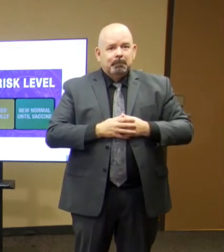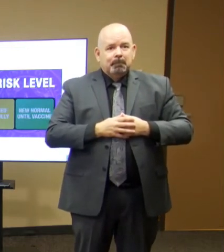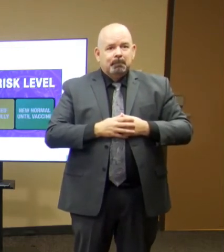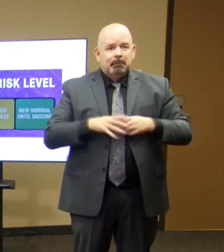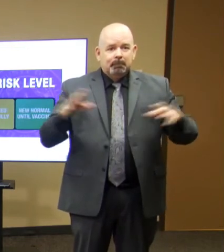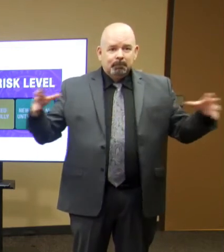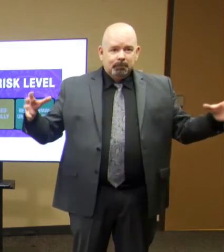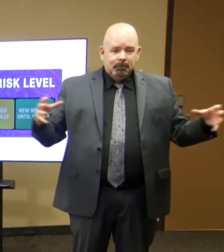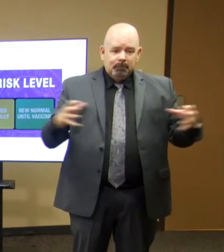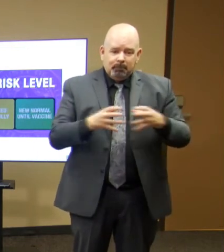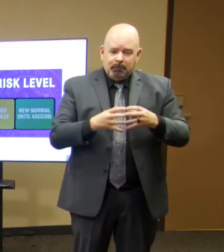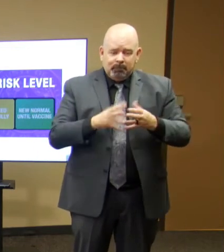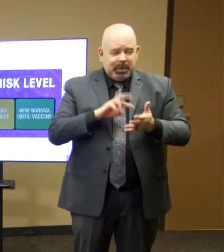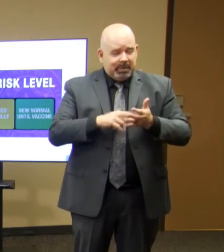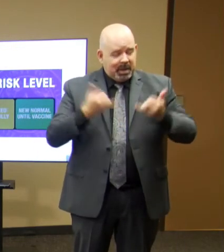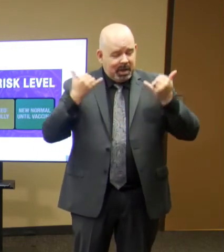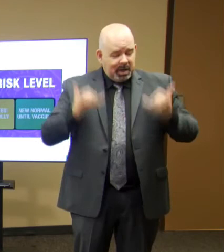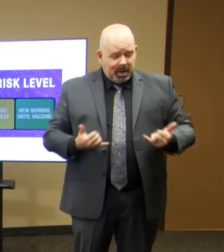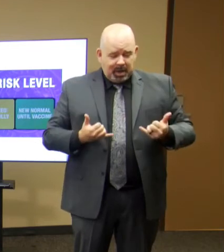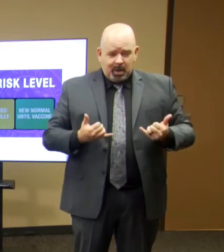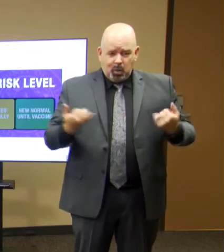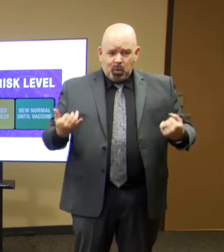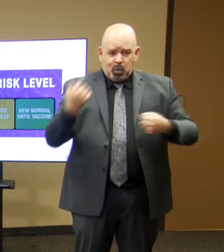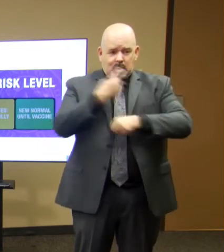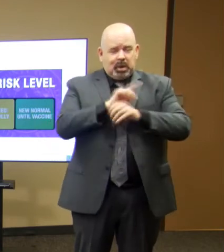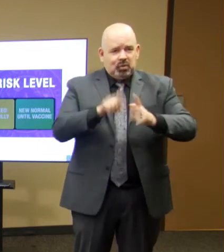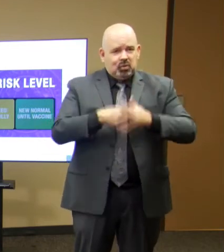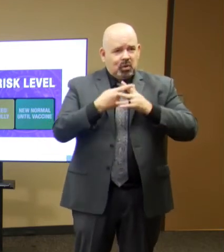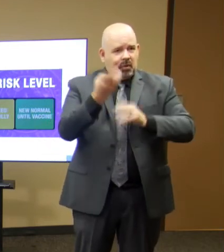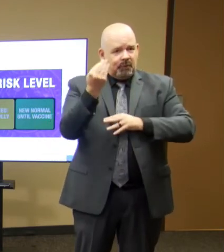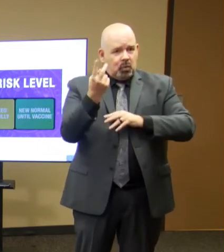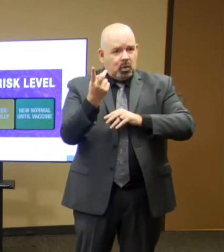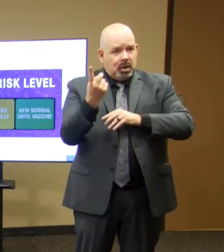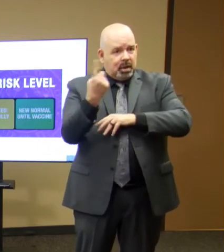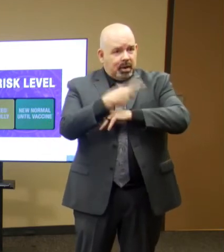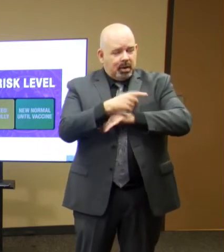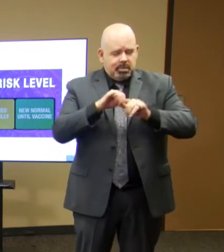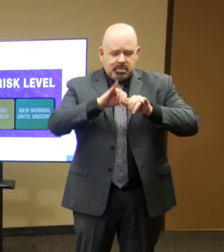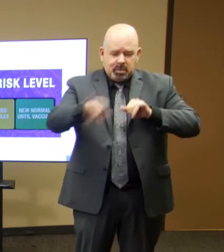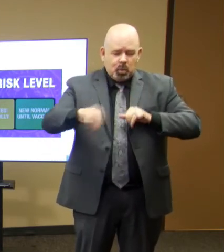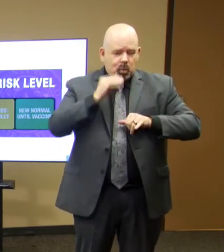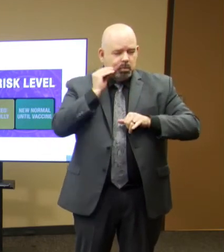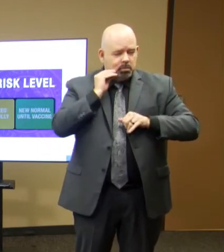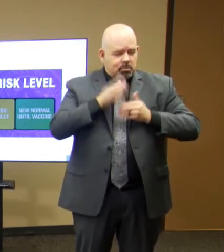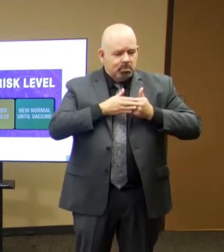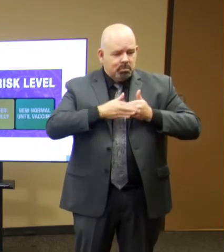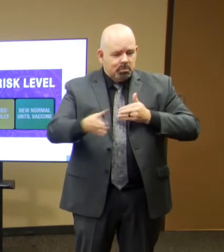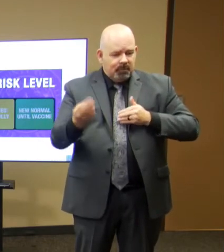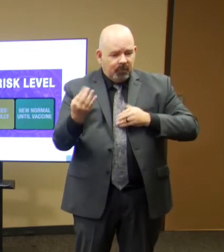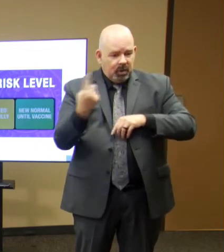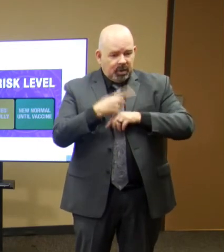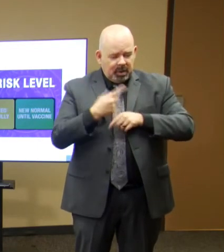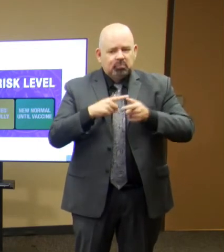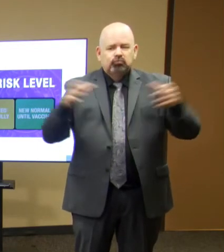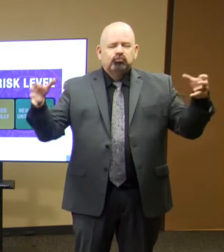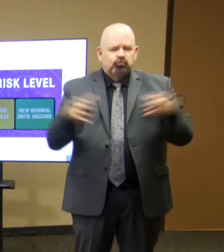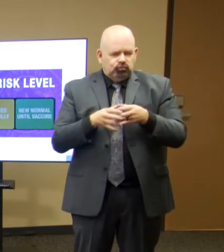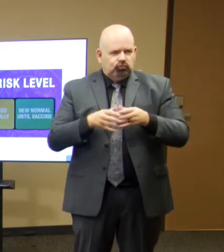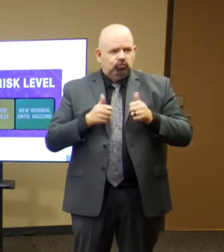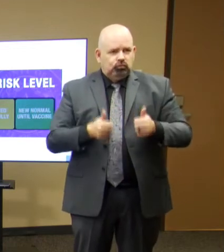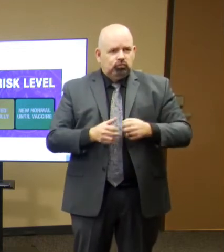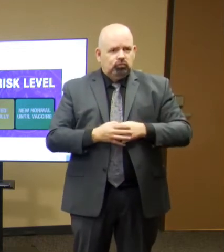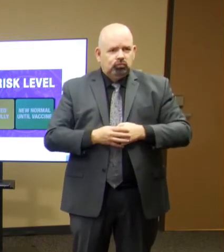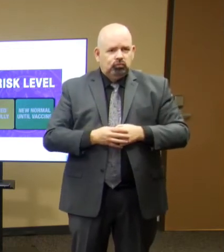Now, as the judge mentioned, you can get a test, the type of tests we offer at Eastfield and Ellis Davis are the PCR tests. These are the